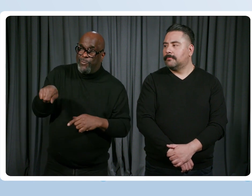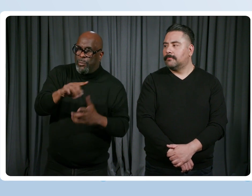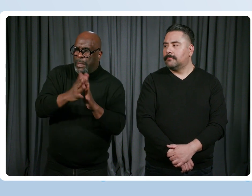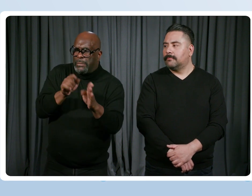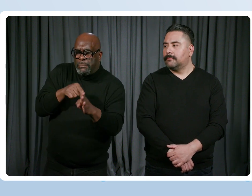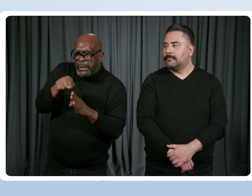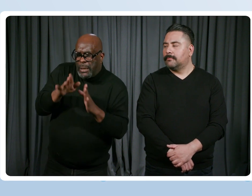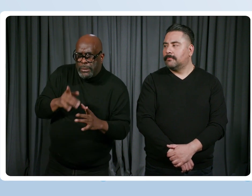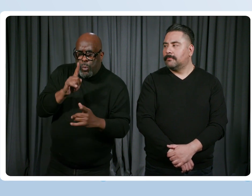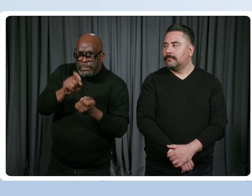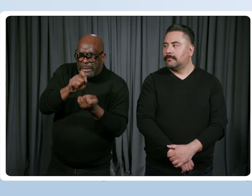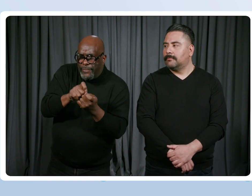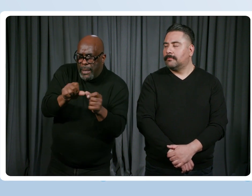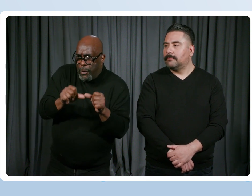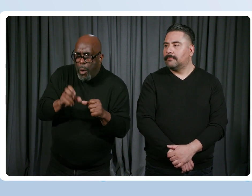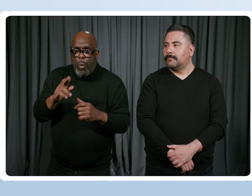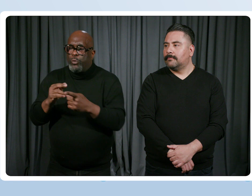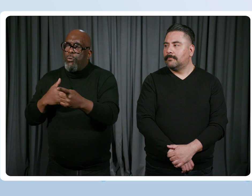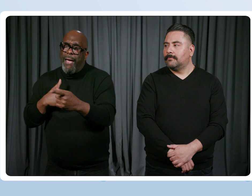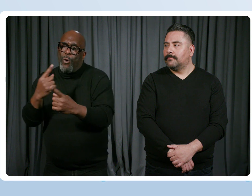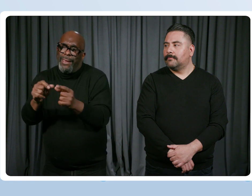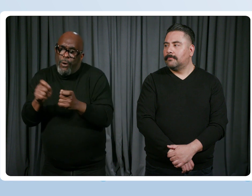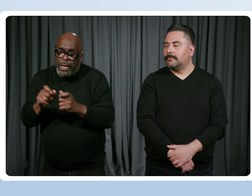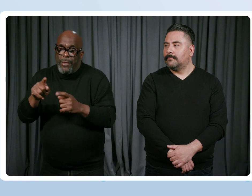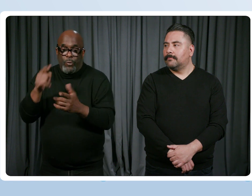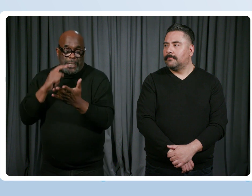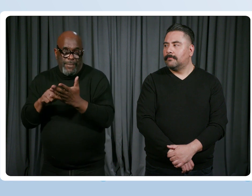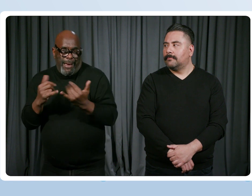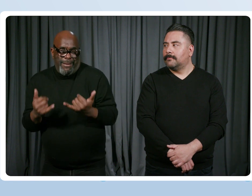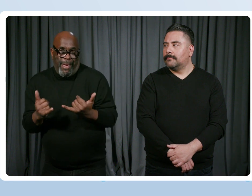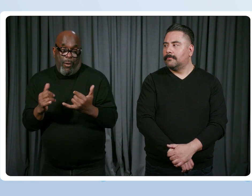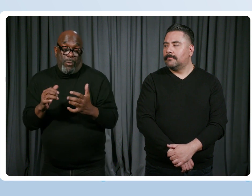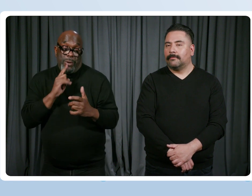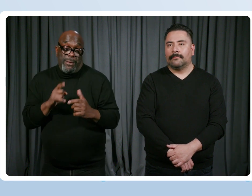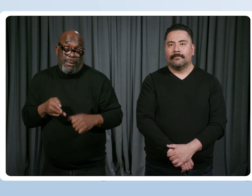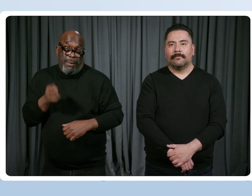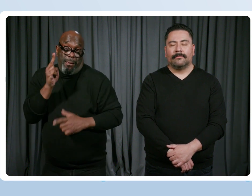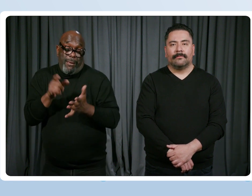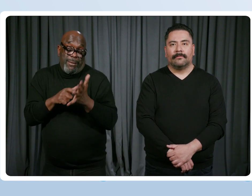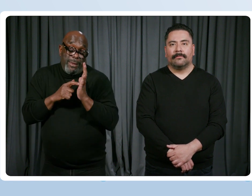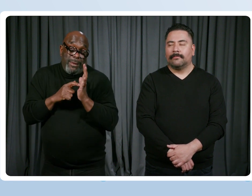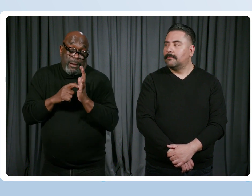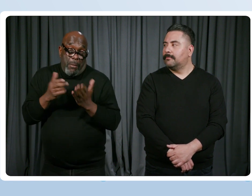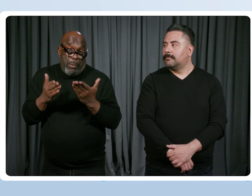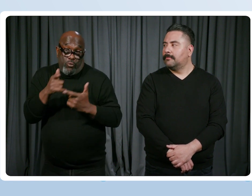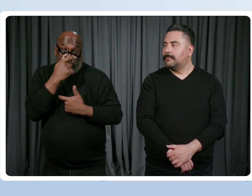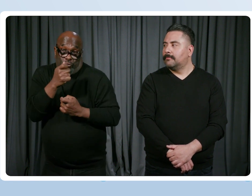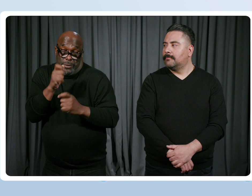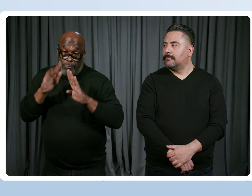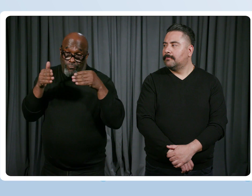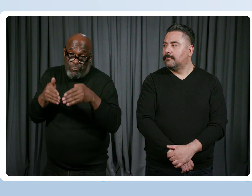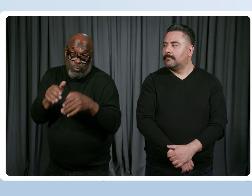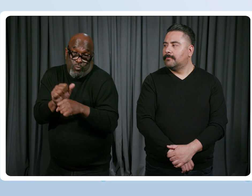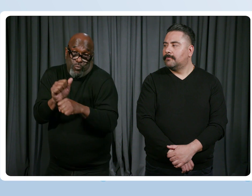in one particular area, or is there an area that you've identified now that's like very high need that you're interested maybe in going into and